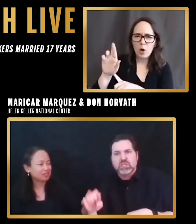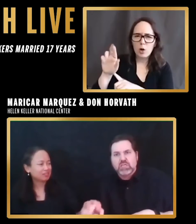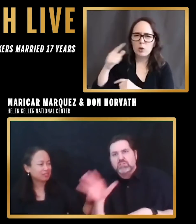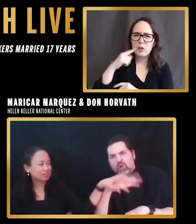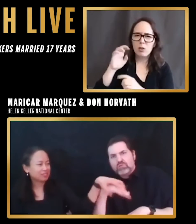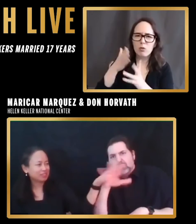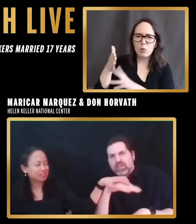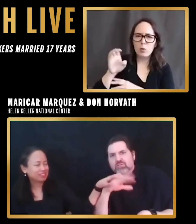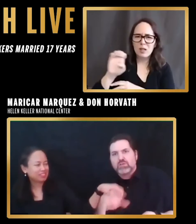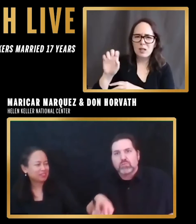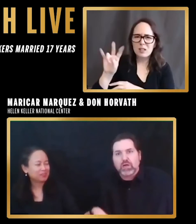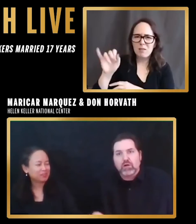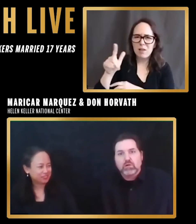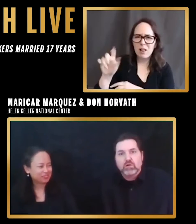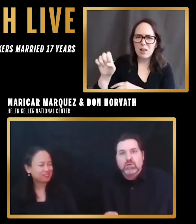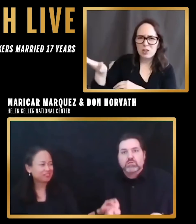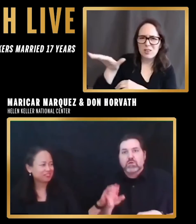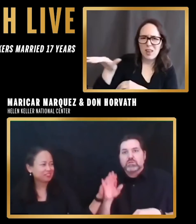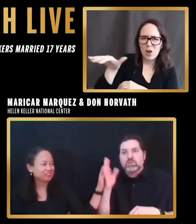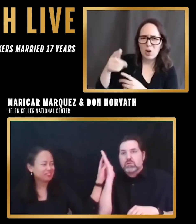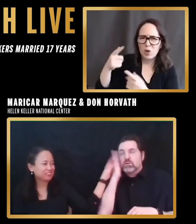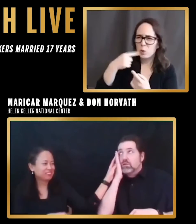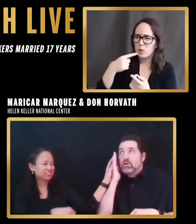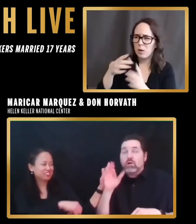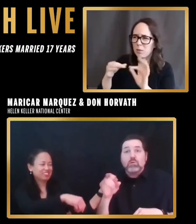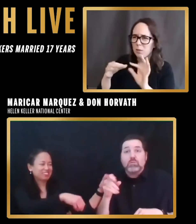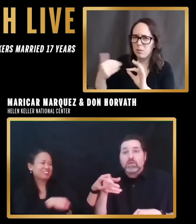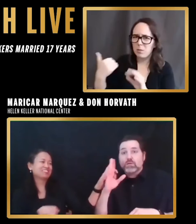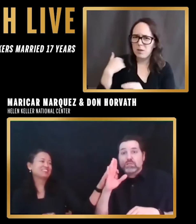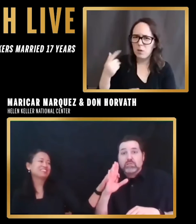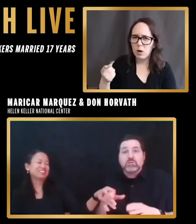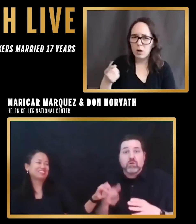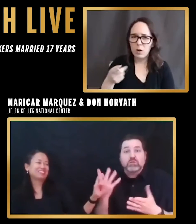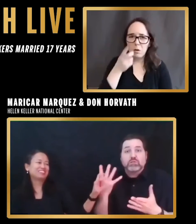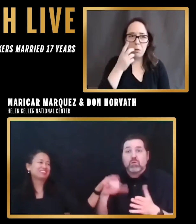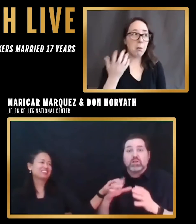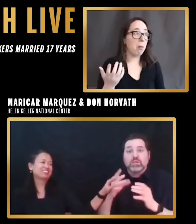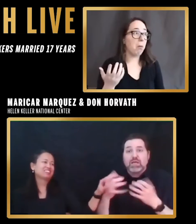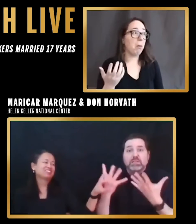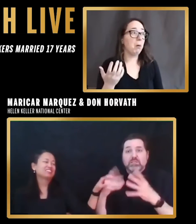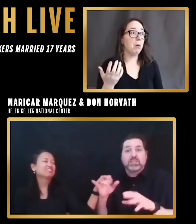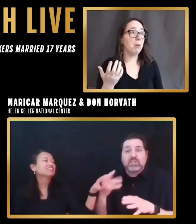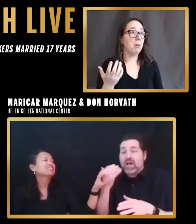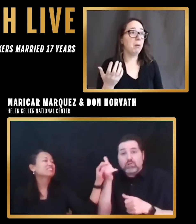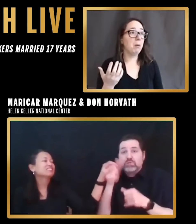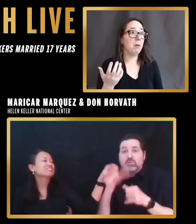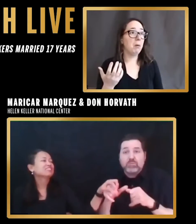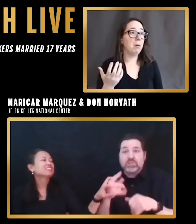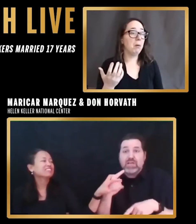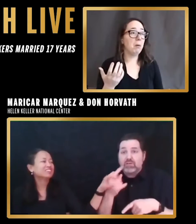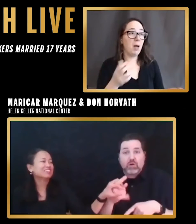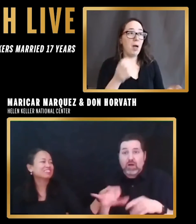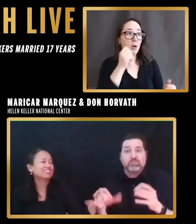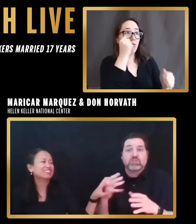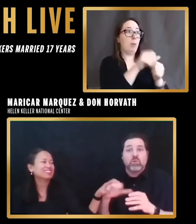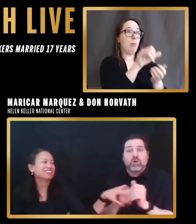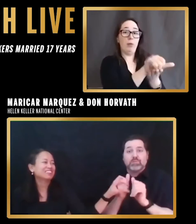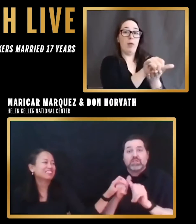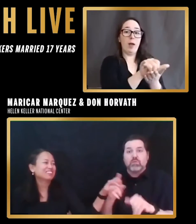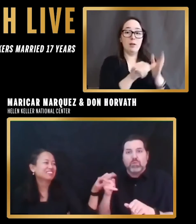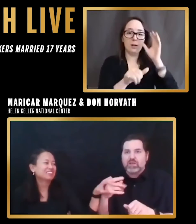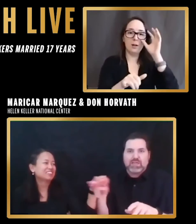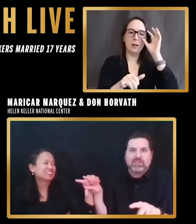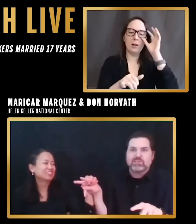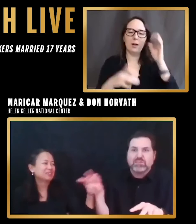Village. It's over there somewhere. So I said, oh my goodness, you know, so a lot of these things I don't remember telling her. I'm just caught